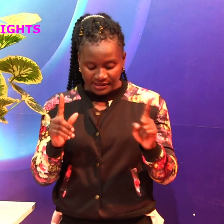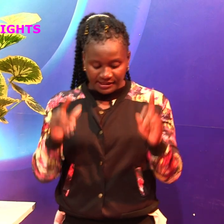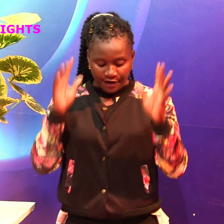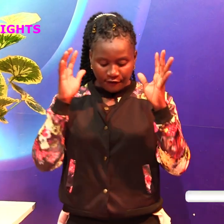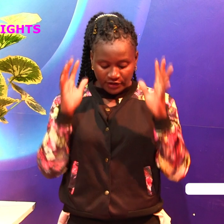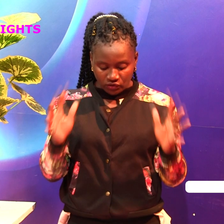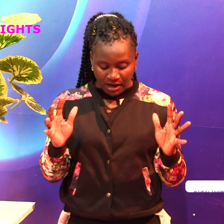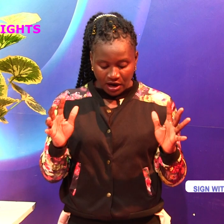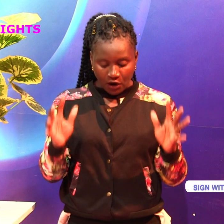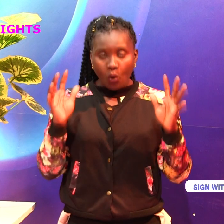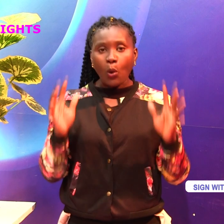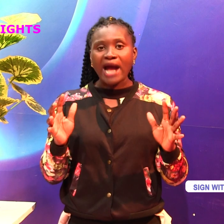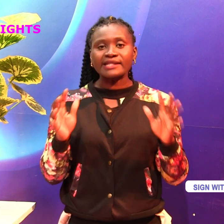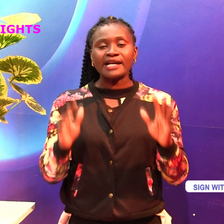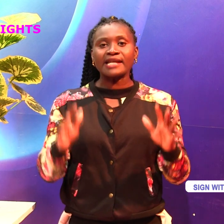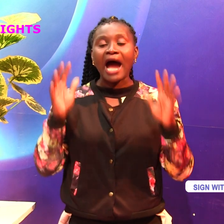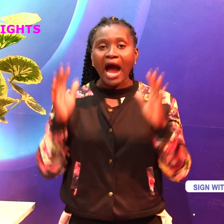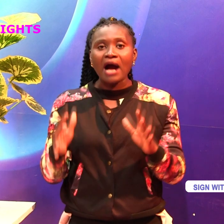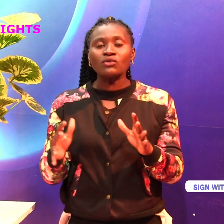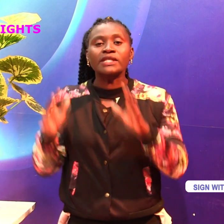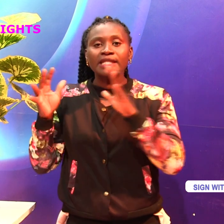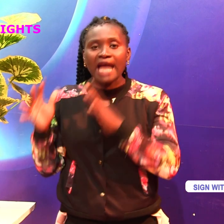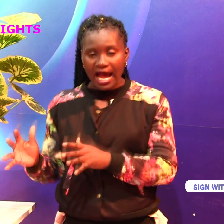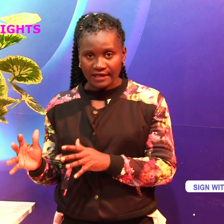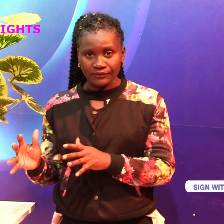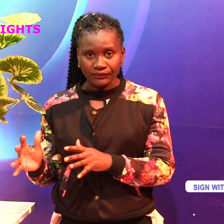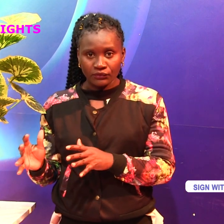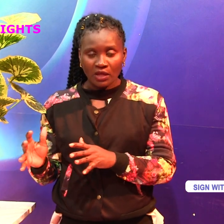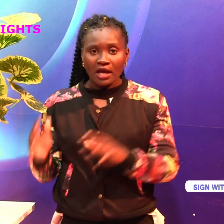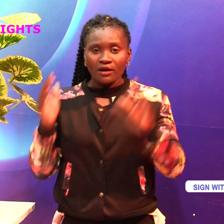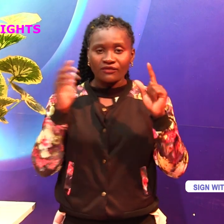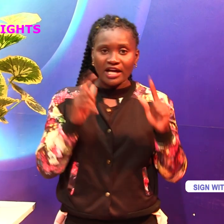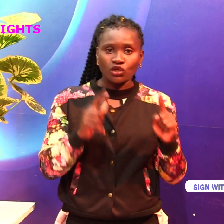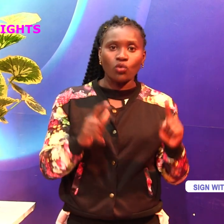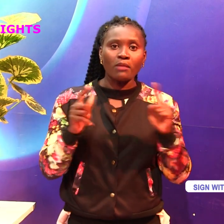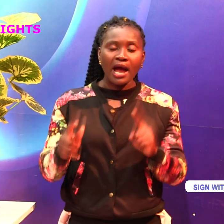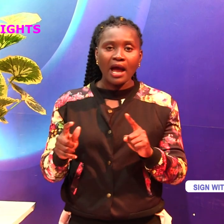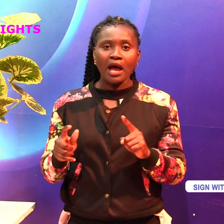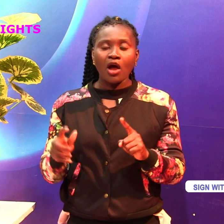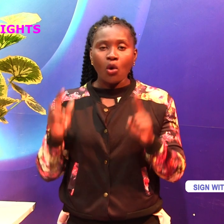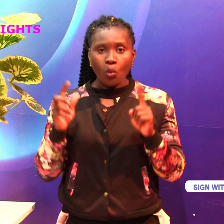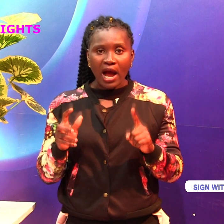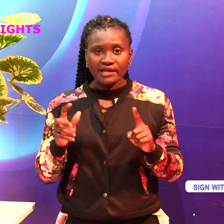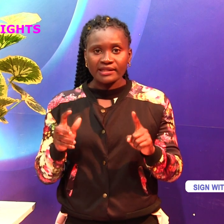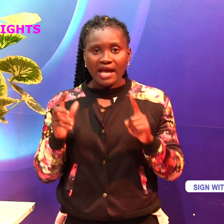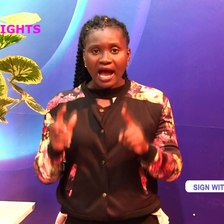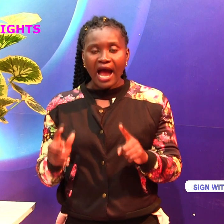is, Fatuma works as a house girl. Fatuma works